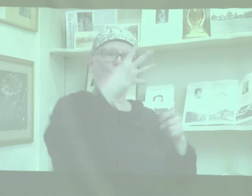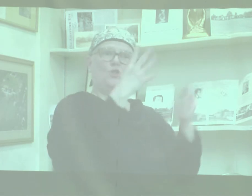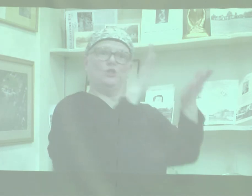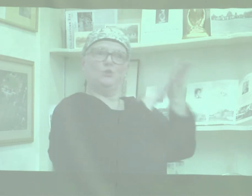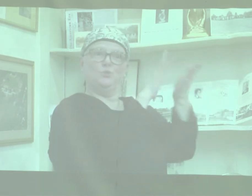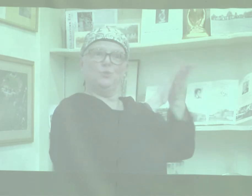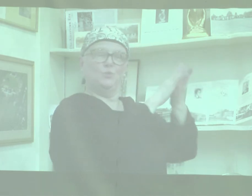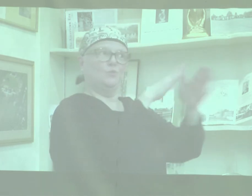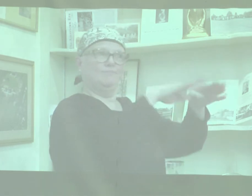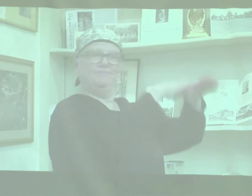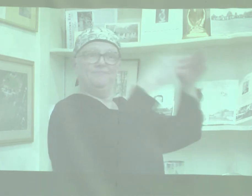school.